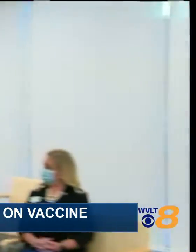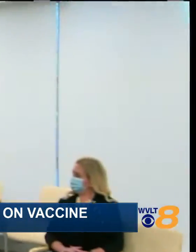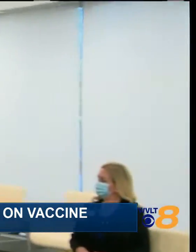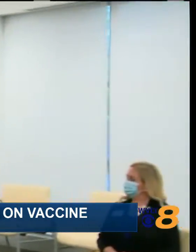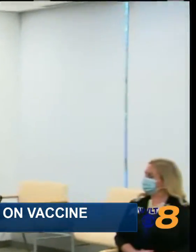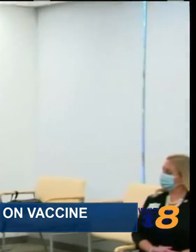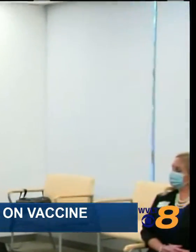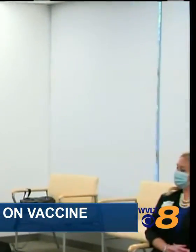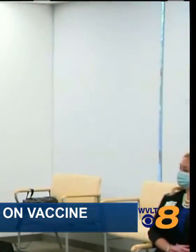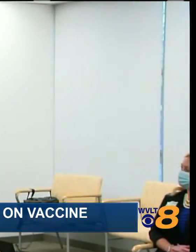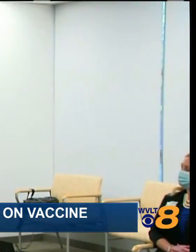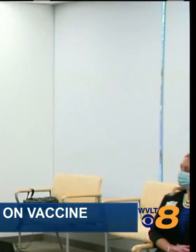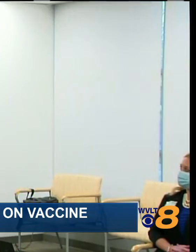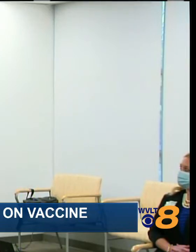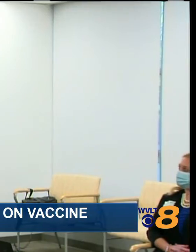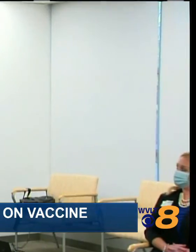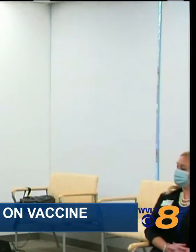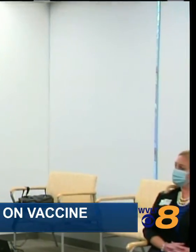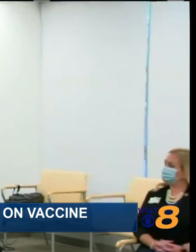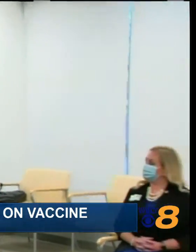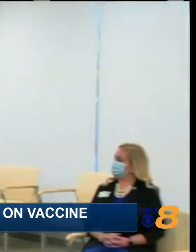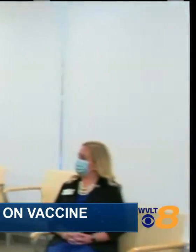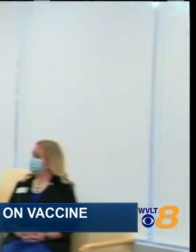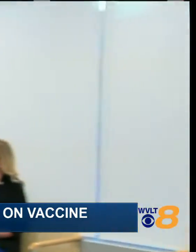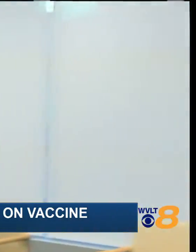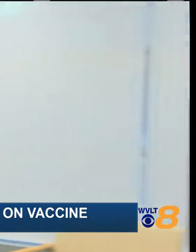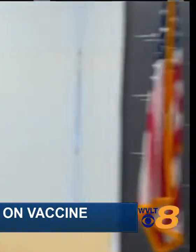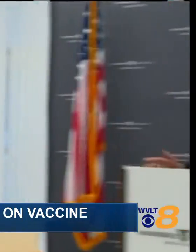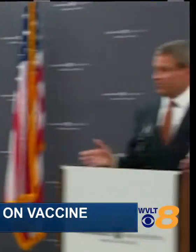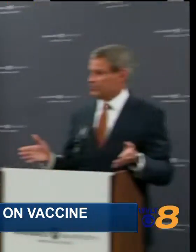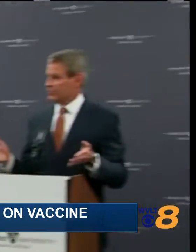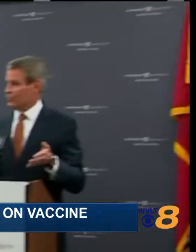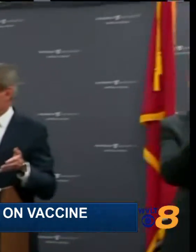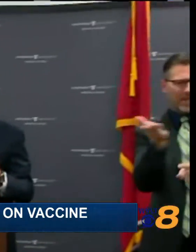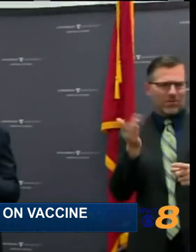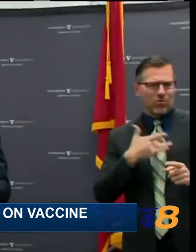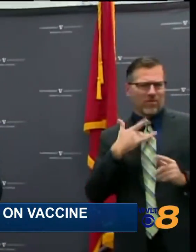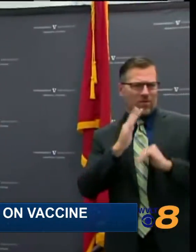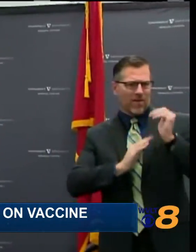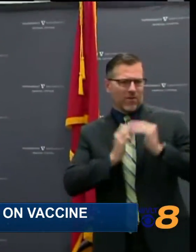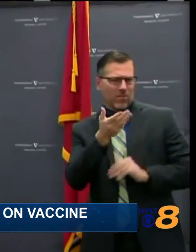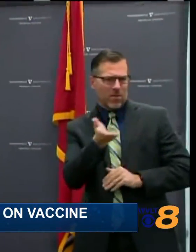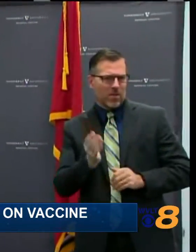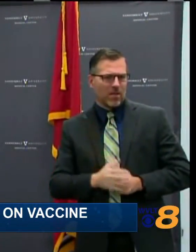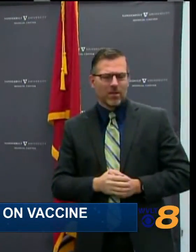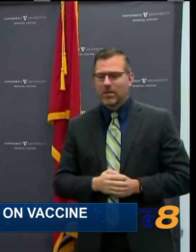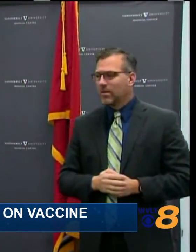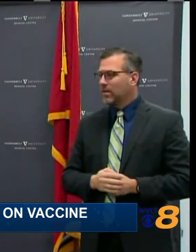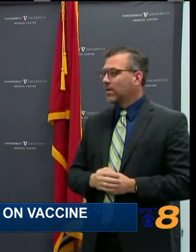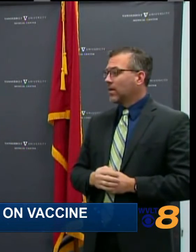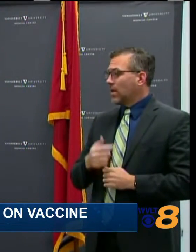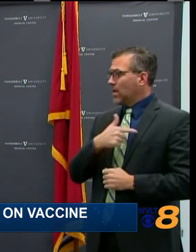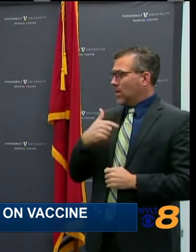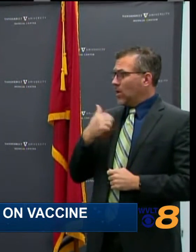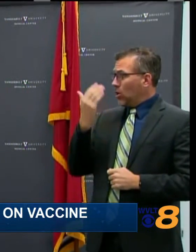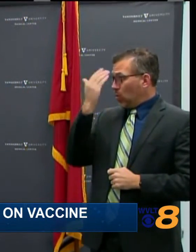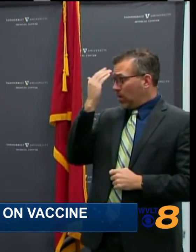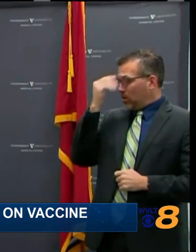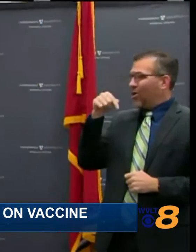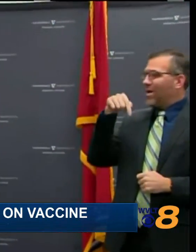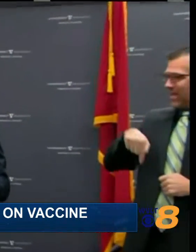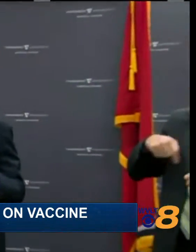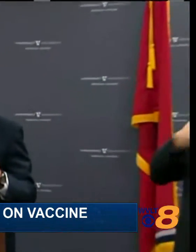you tell them to make them feel comfortable about this? Yeah, we really know that this is a safe vaccine,